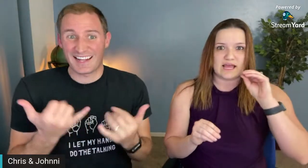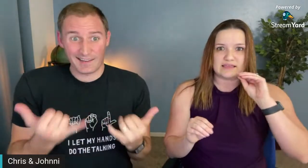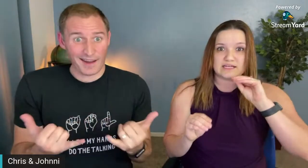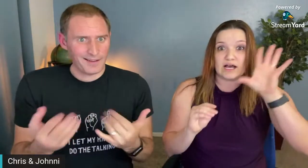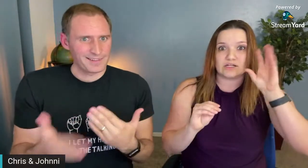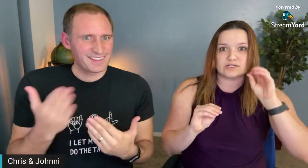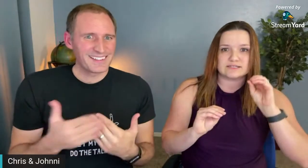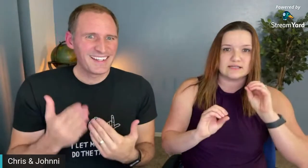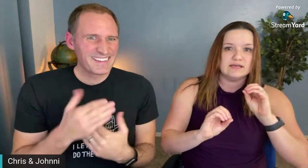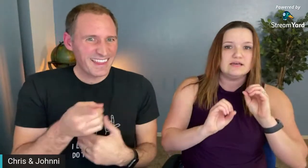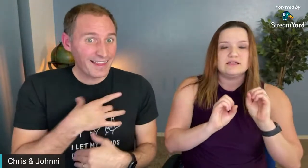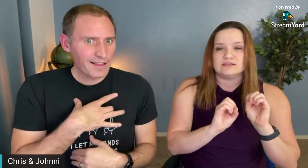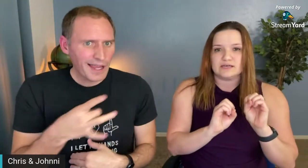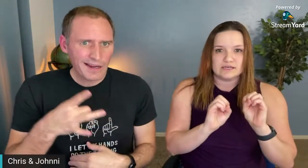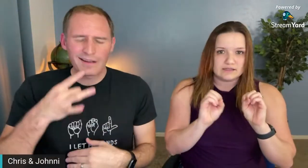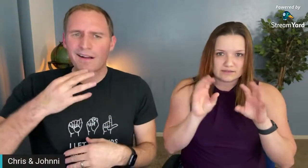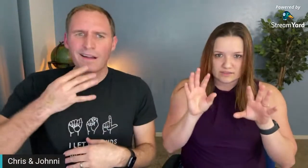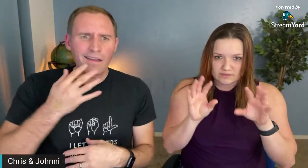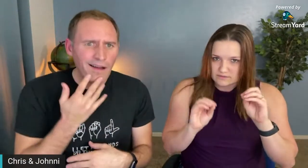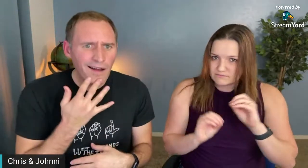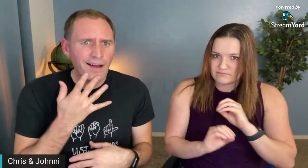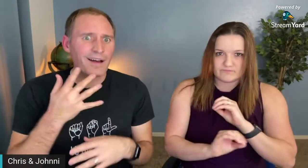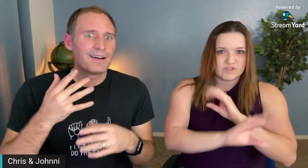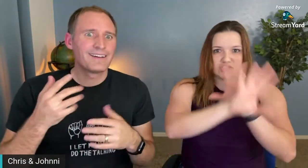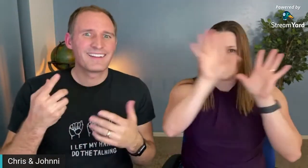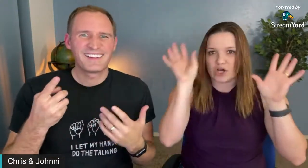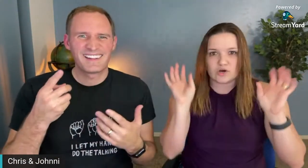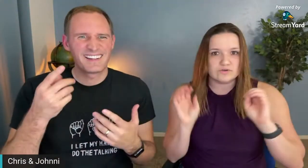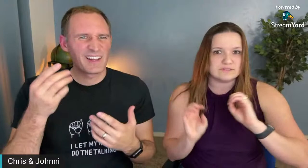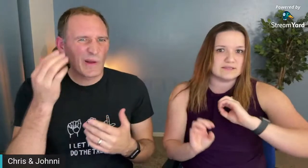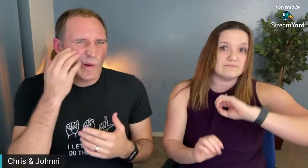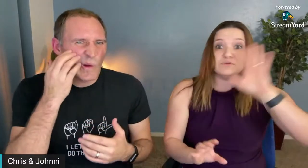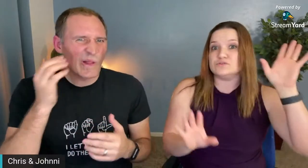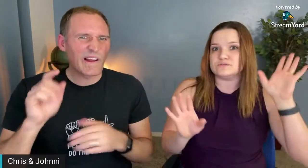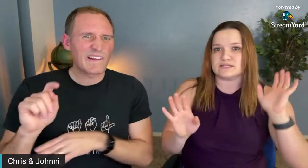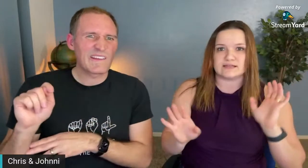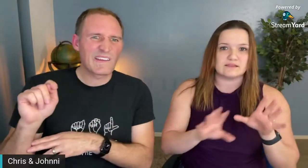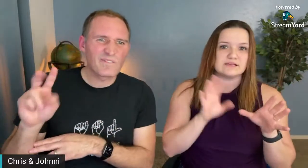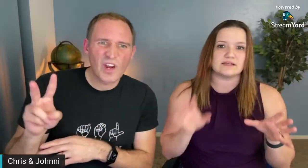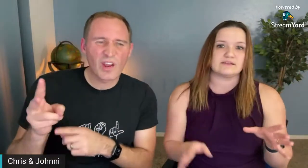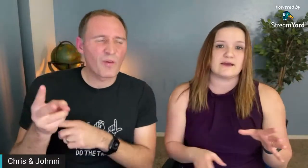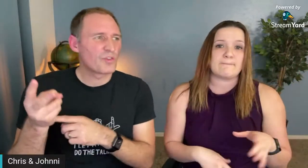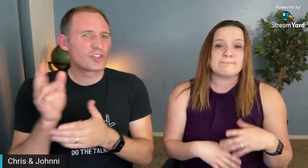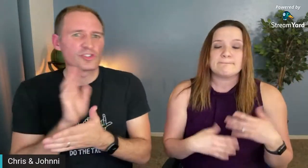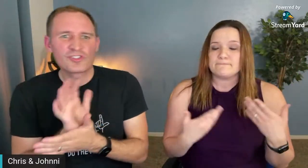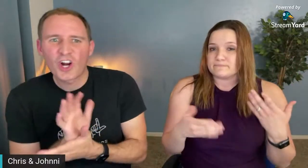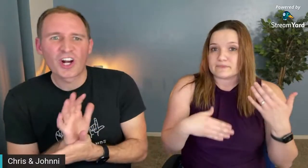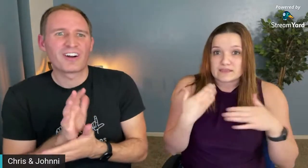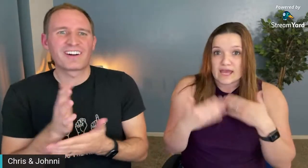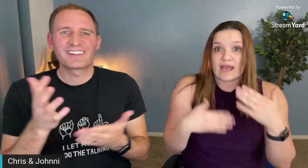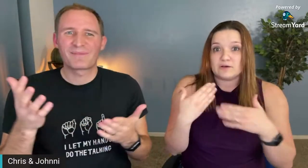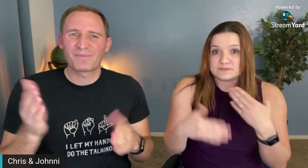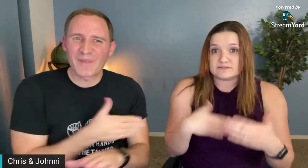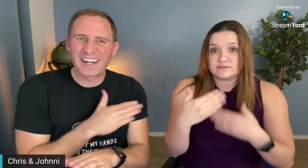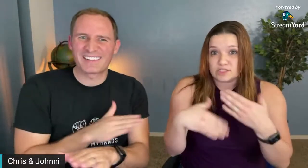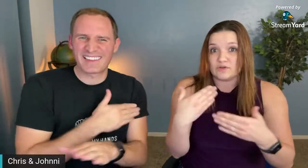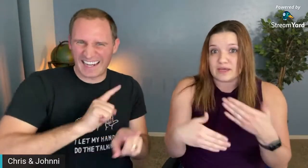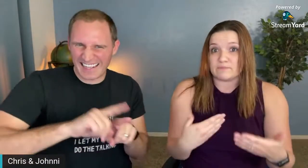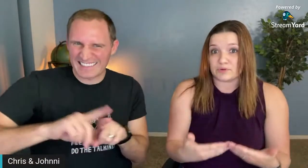the colors and the shows and the music and things like that helps them